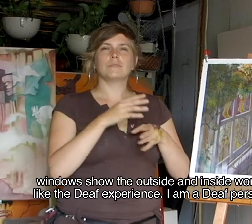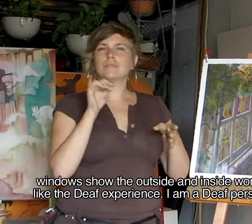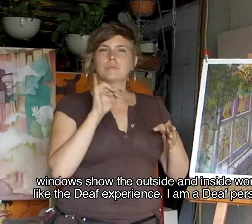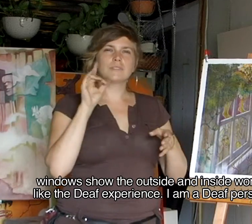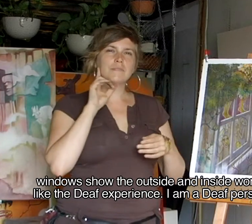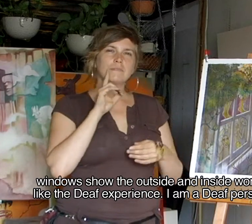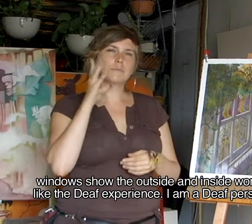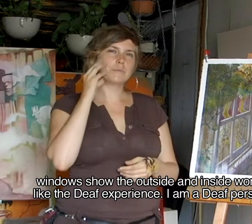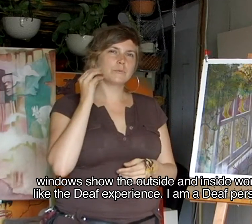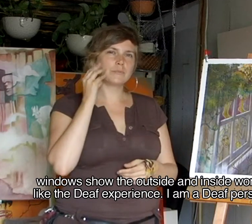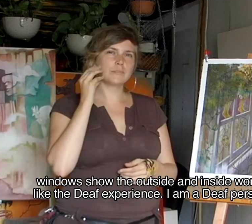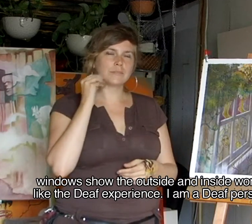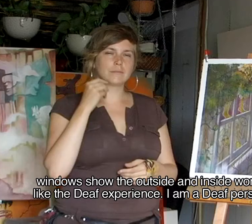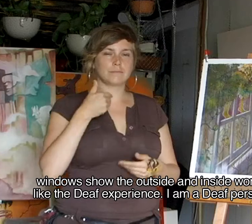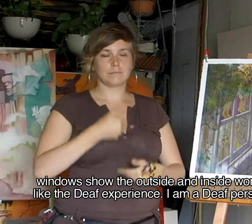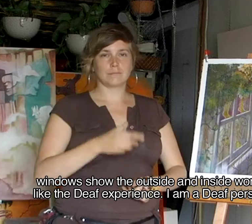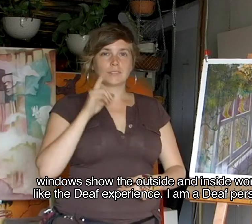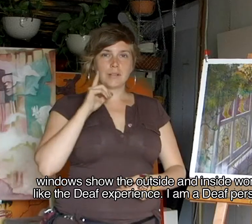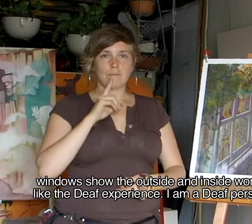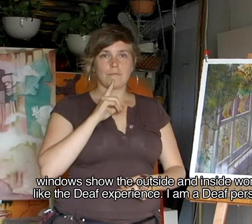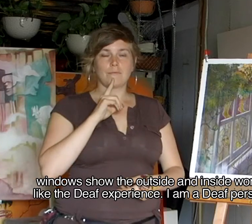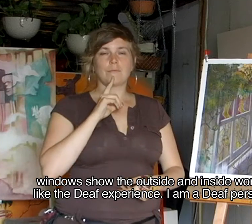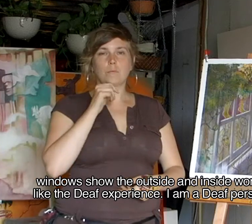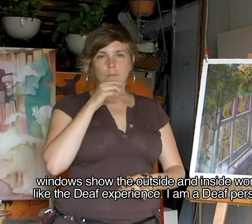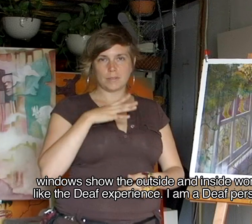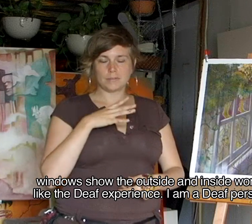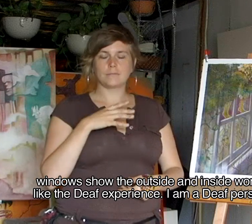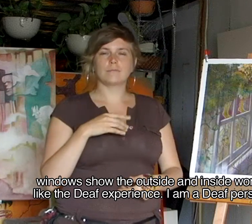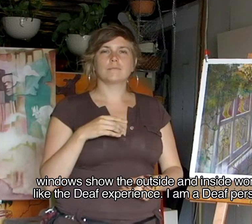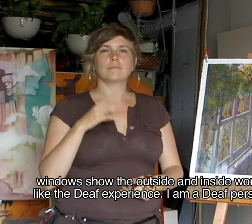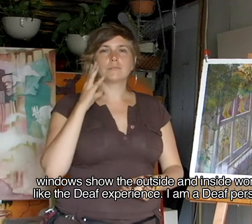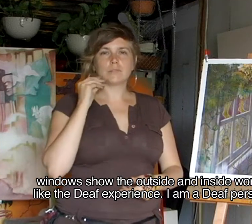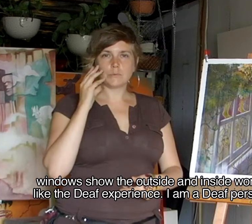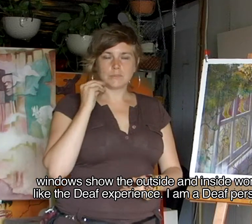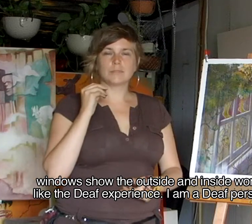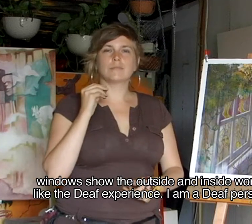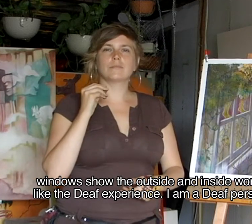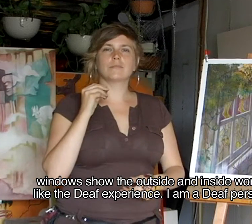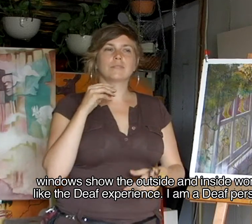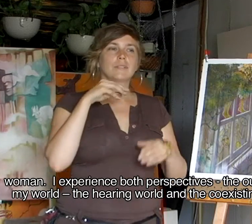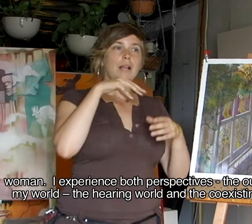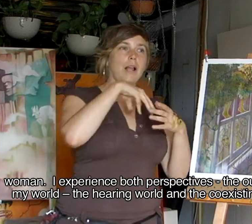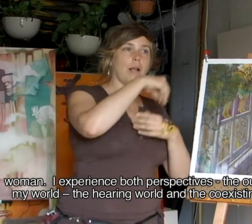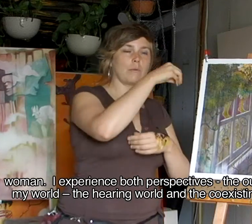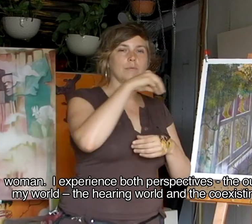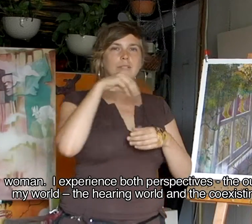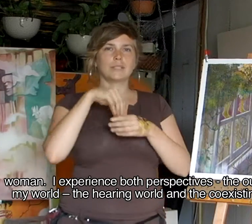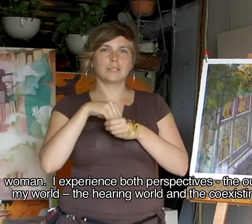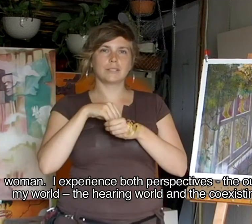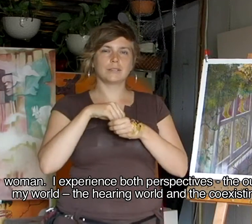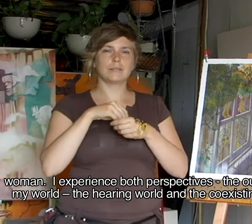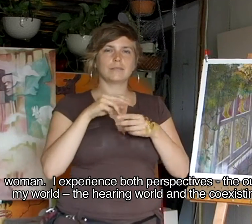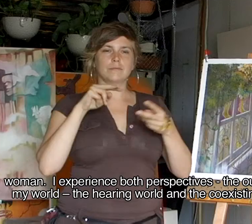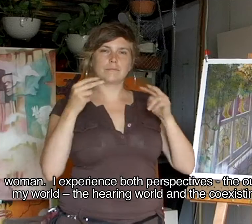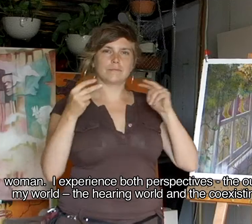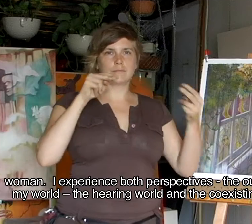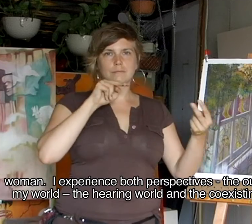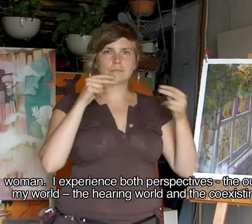memories, as though one is looking back into past memories. There is a sense of a past and